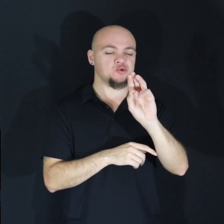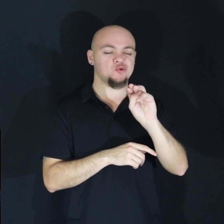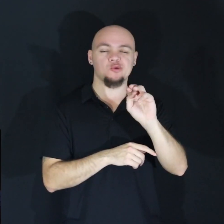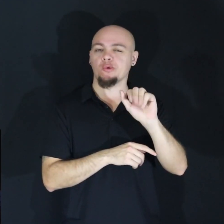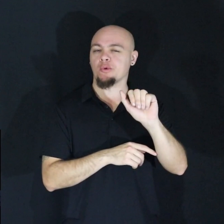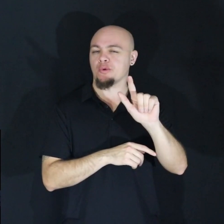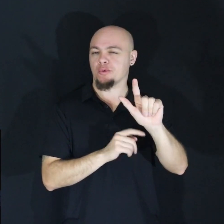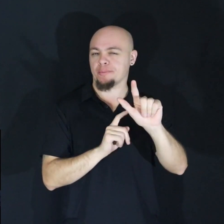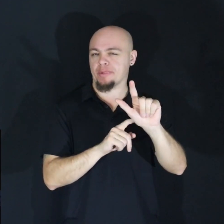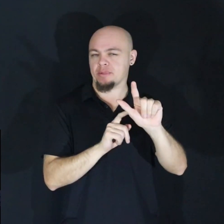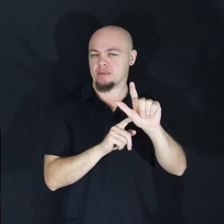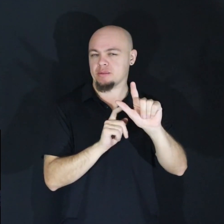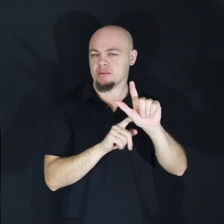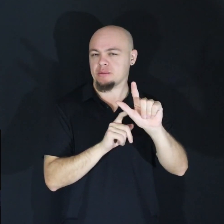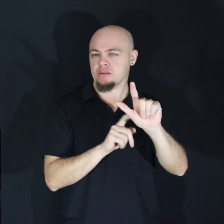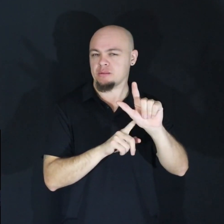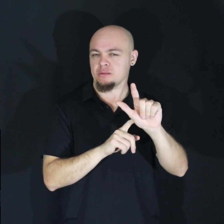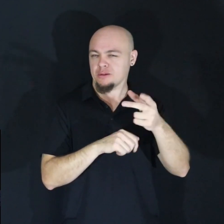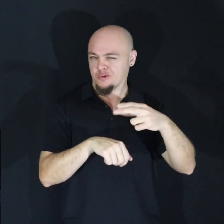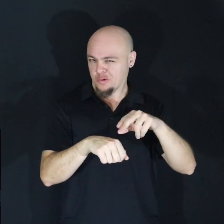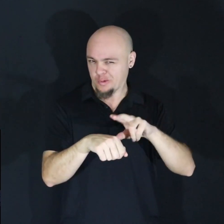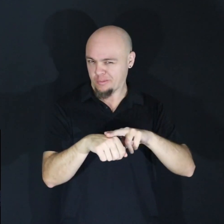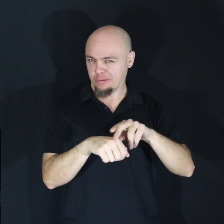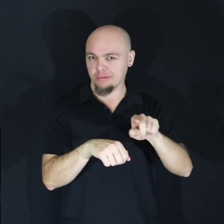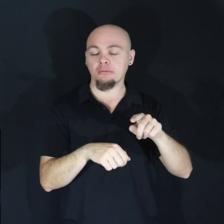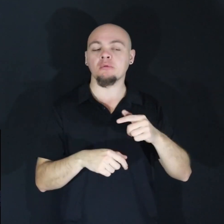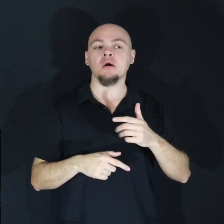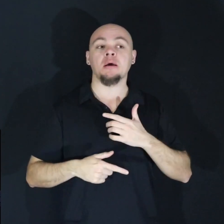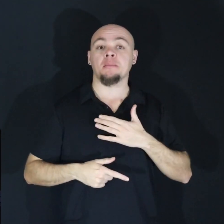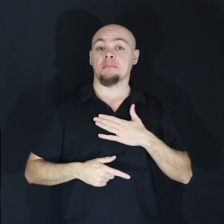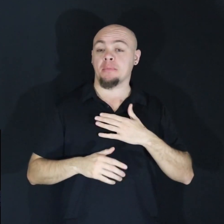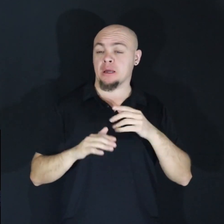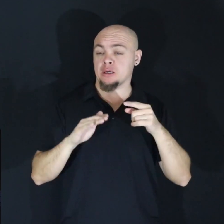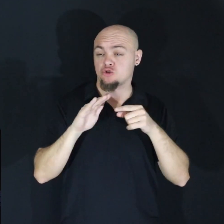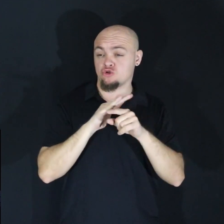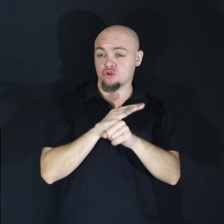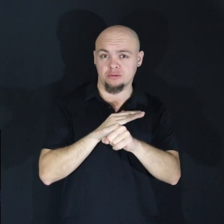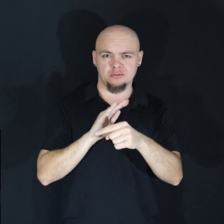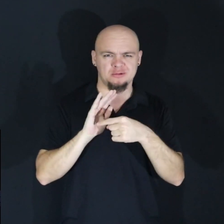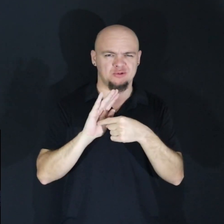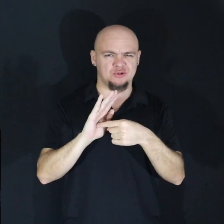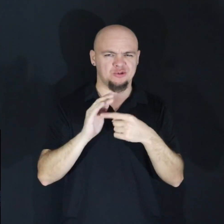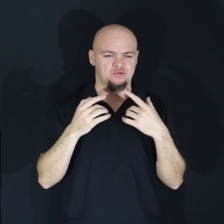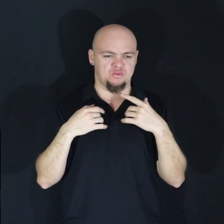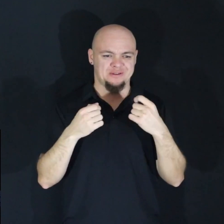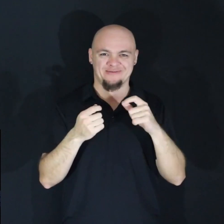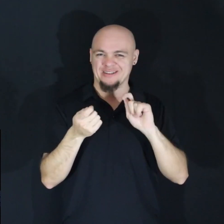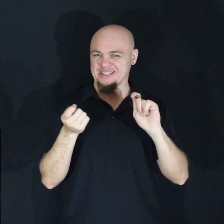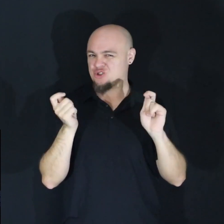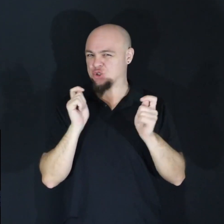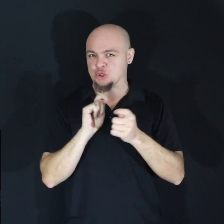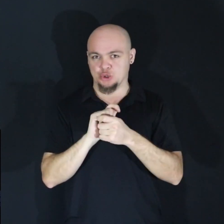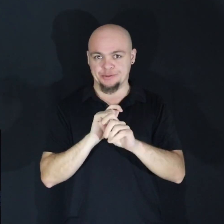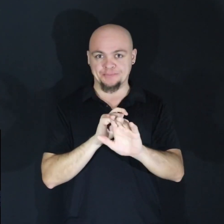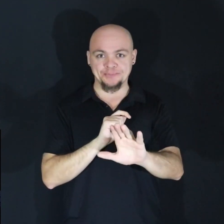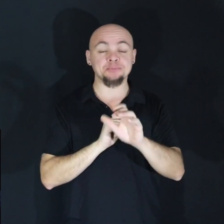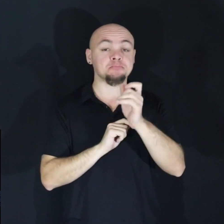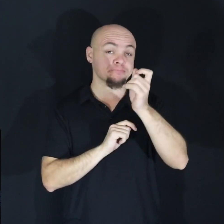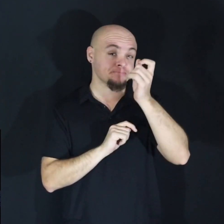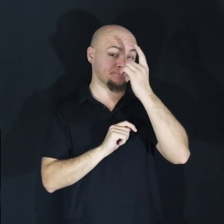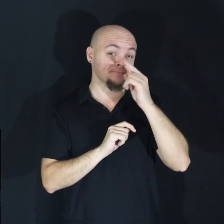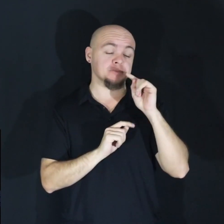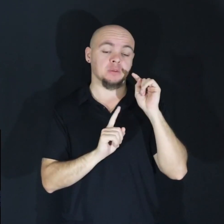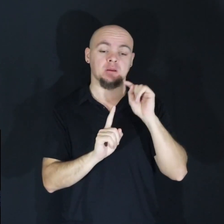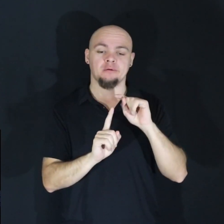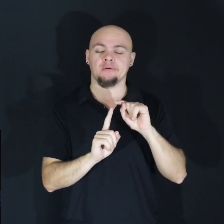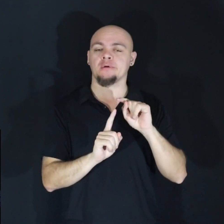often. Because not only does my journey redefine the paradigm of recovery, but I have a pretty good feeling it's